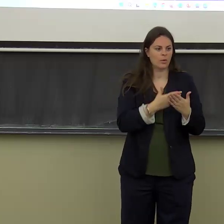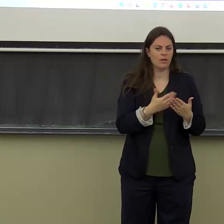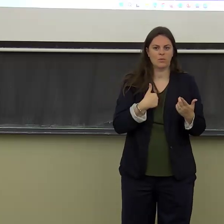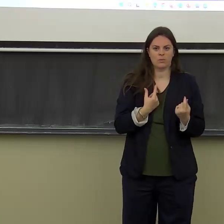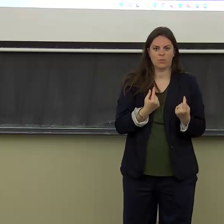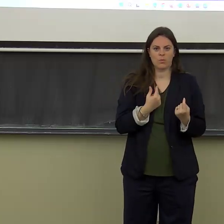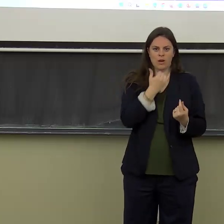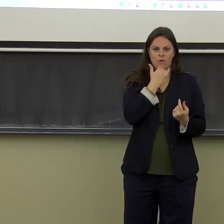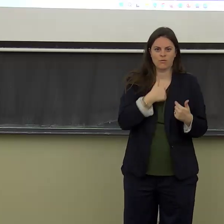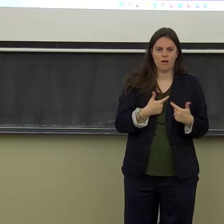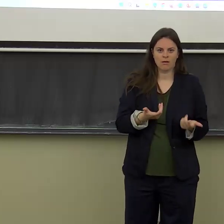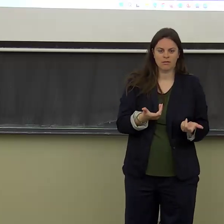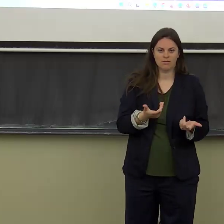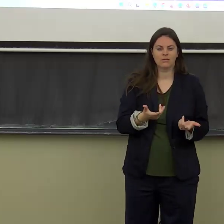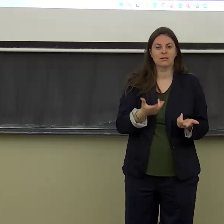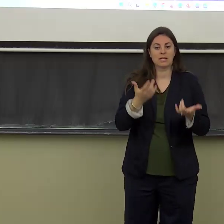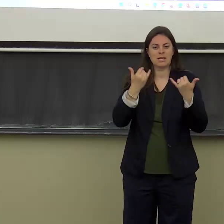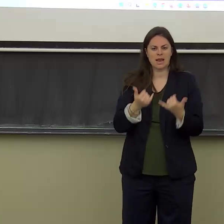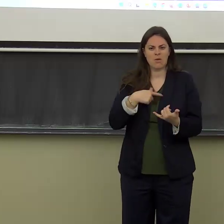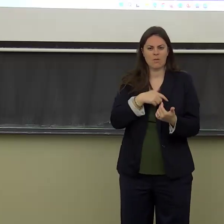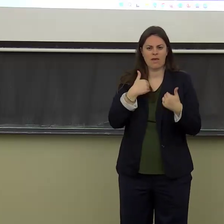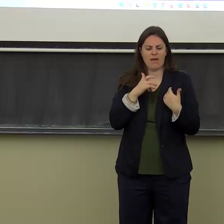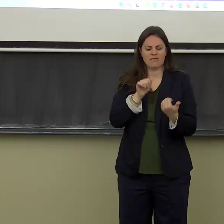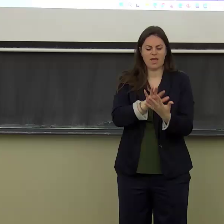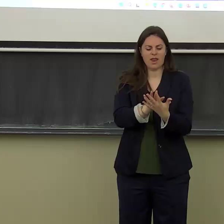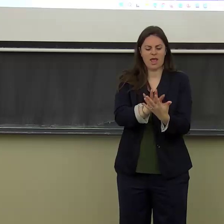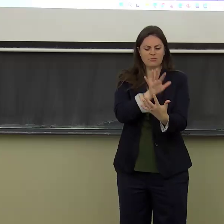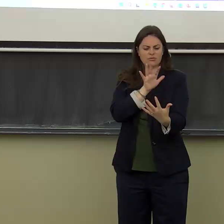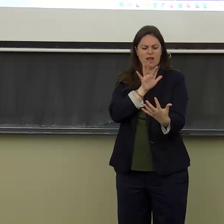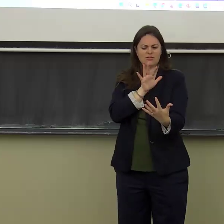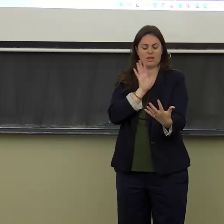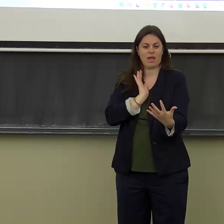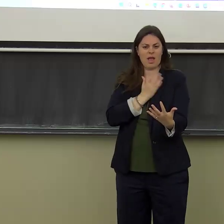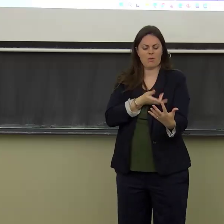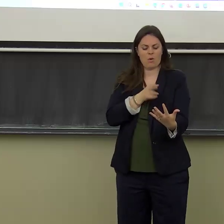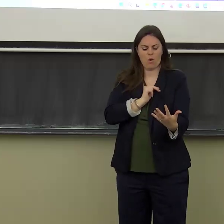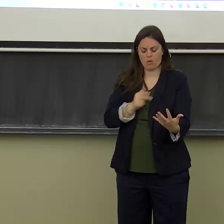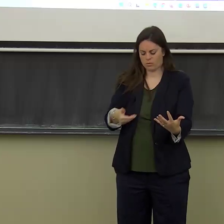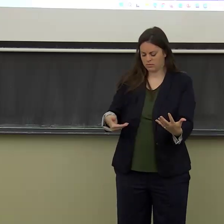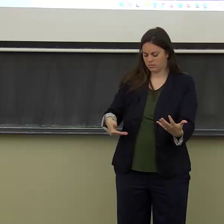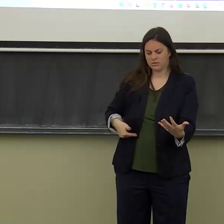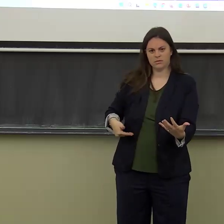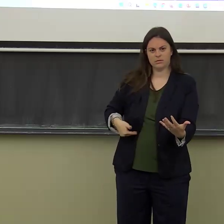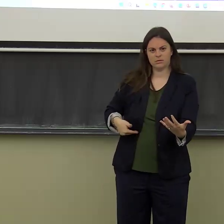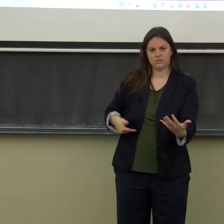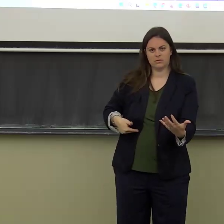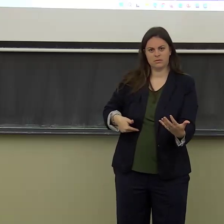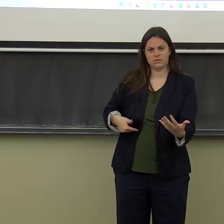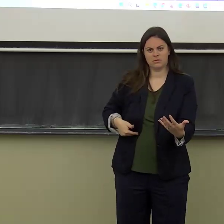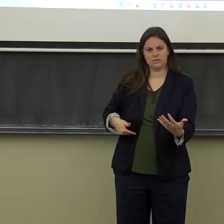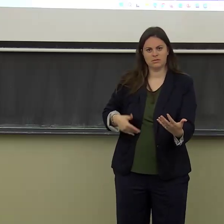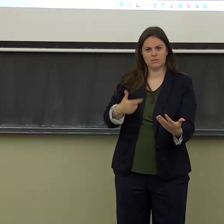that there is an abstraction now where we're beginning to lose some trust in our own capacities, because we're constantly doing